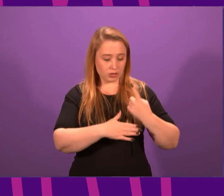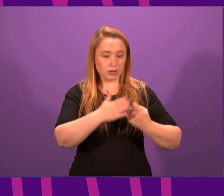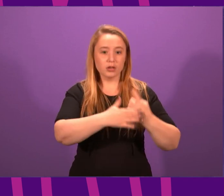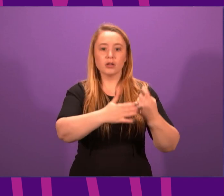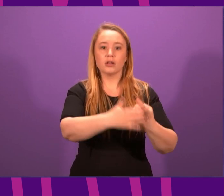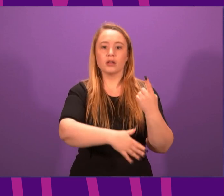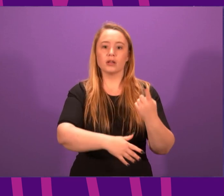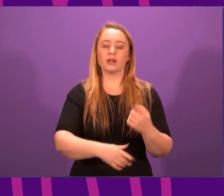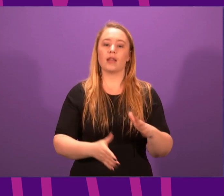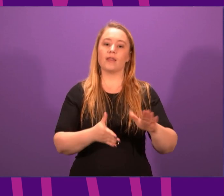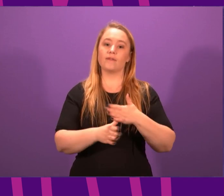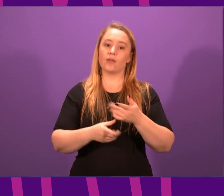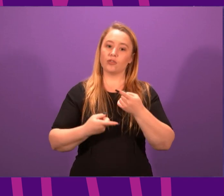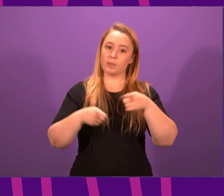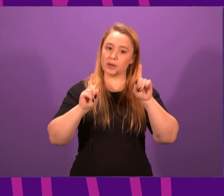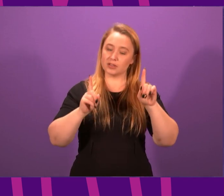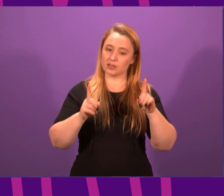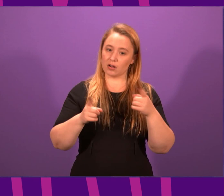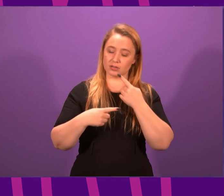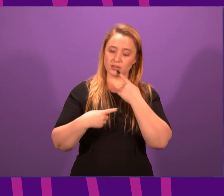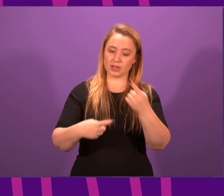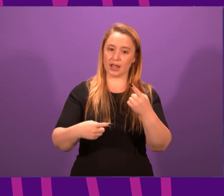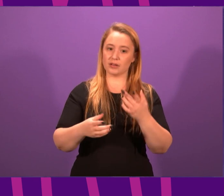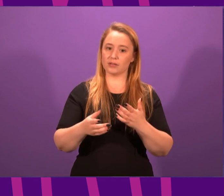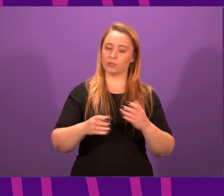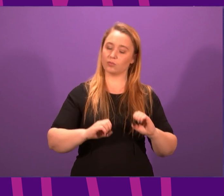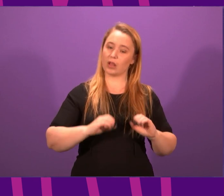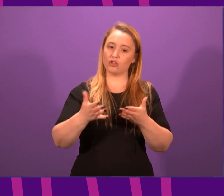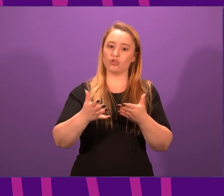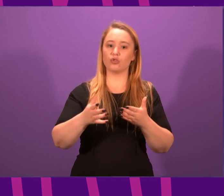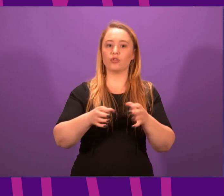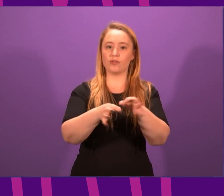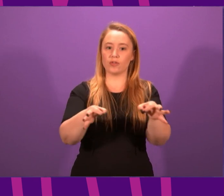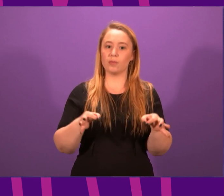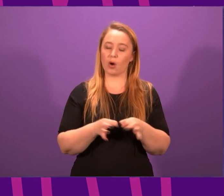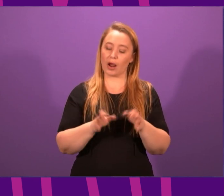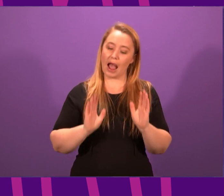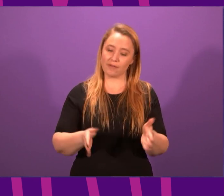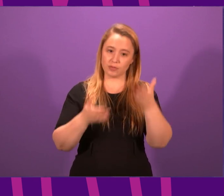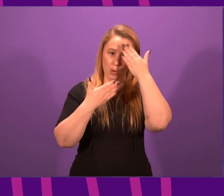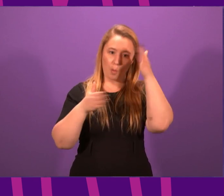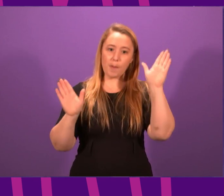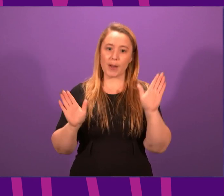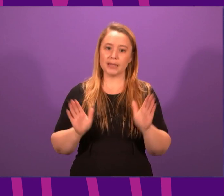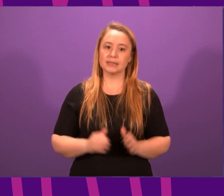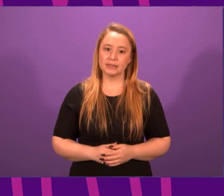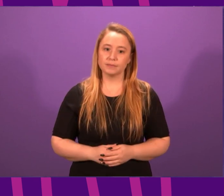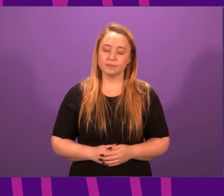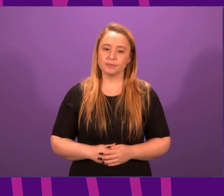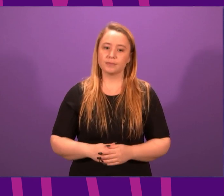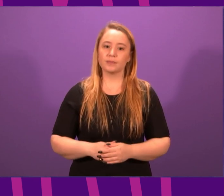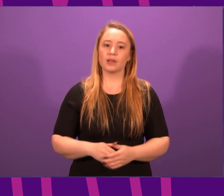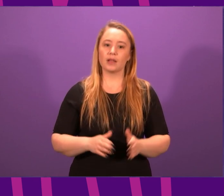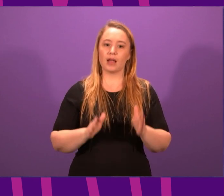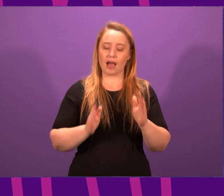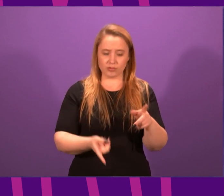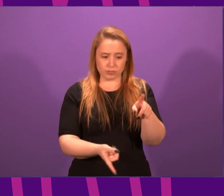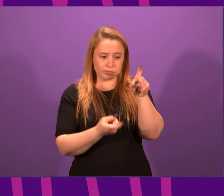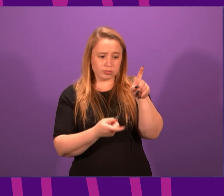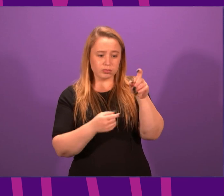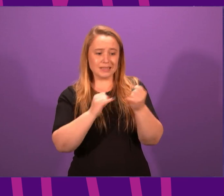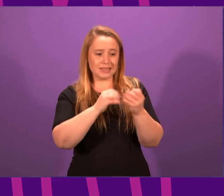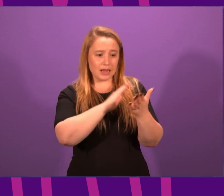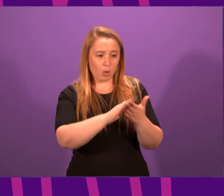As the First Minister stated with introducing the framework, it must be approached with an open mind. We must listen to stakeholders and communities to ensure they are